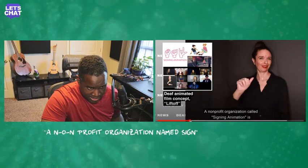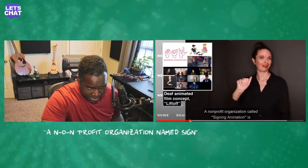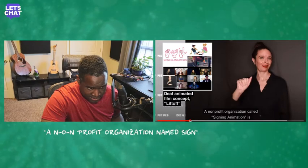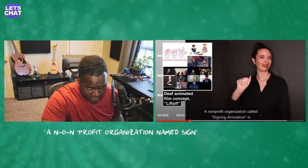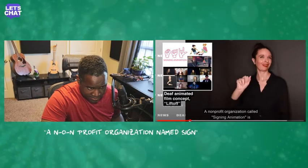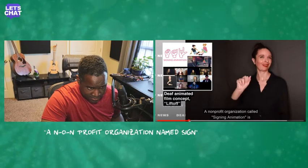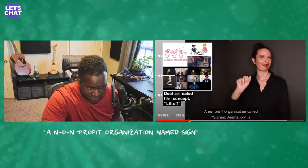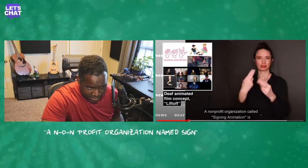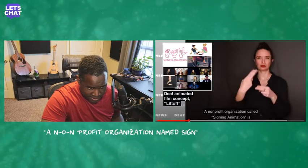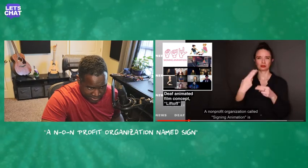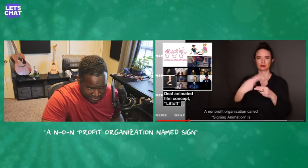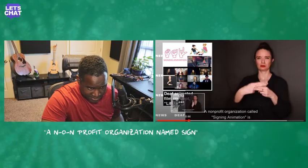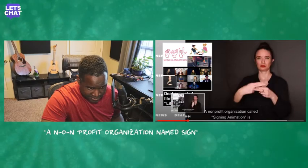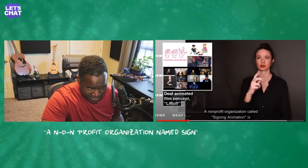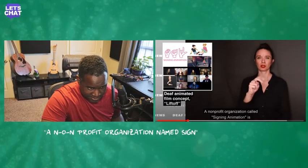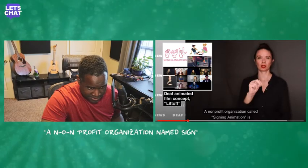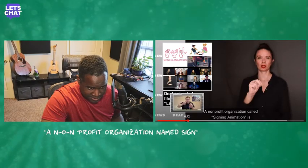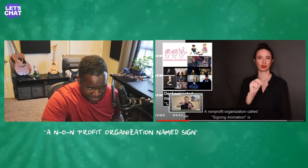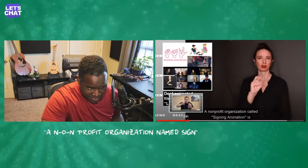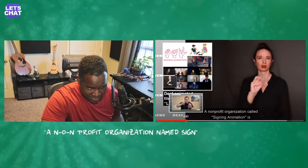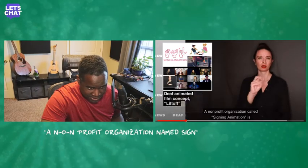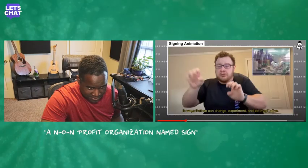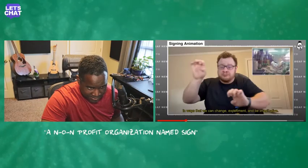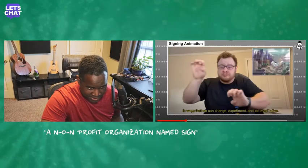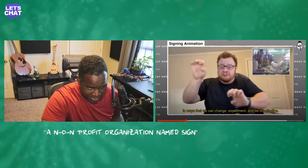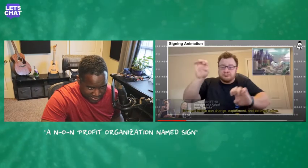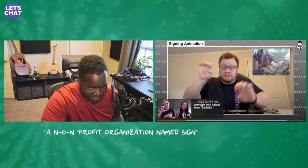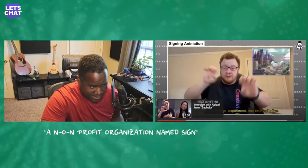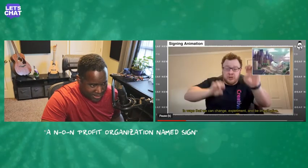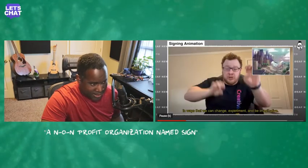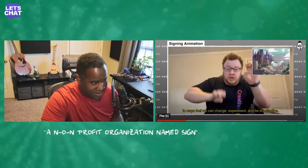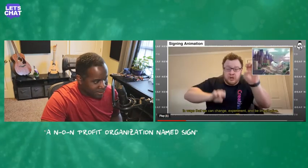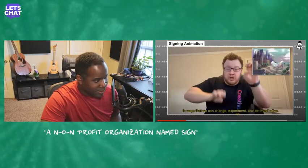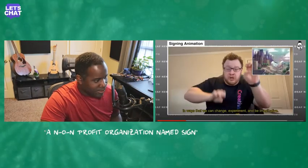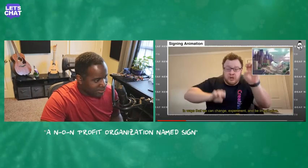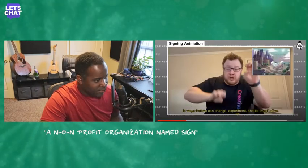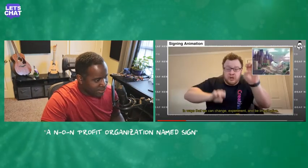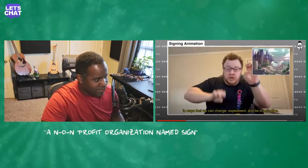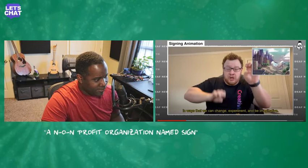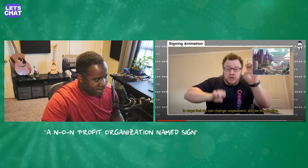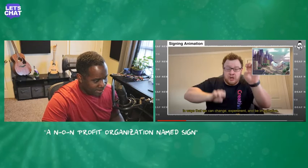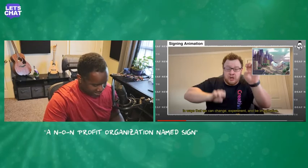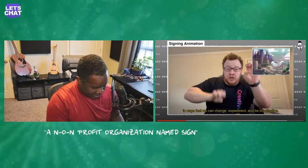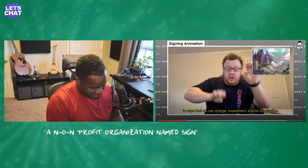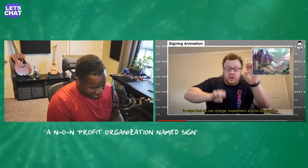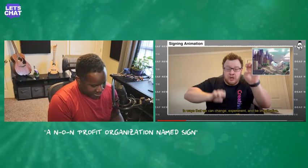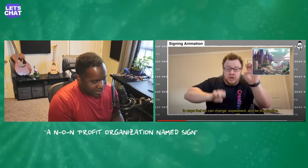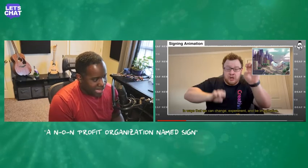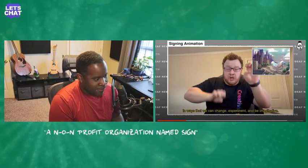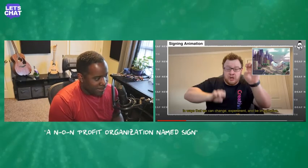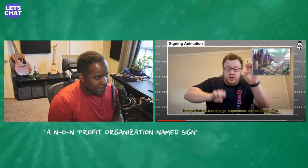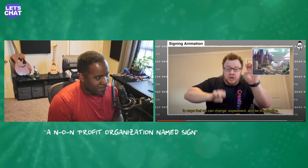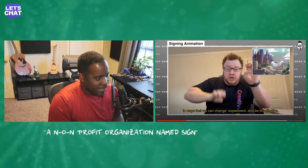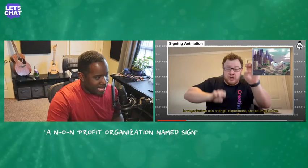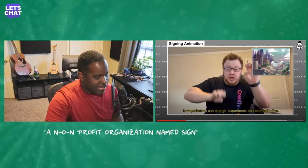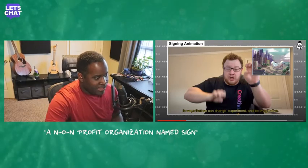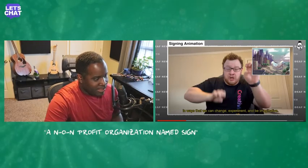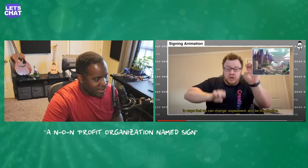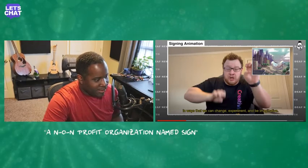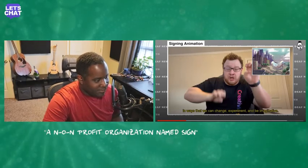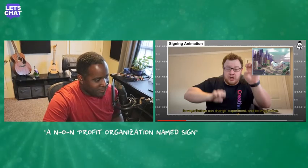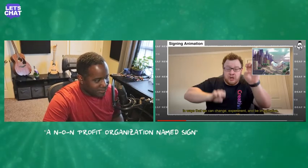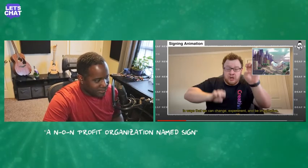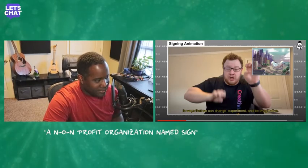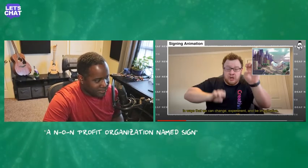line by line. We'll do a sign by sign. Anyway, let's try to do a sign by sign on that. Anyway,